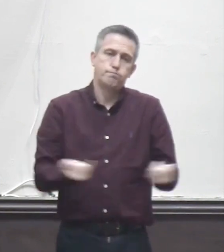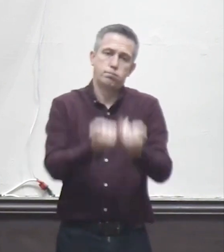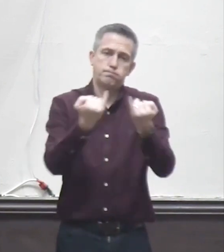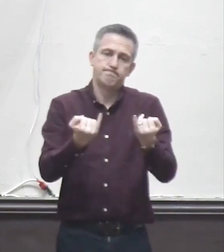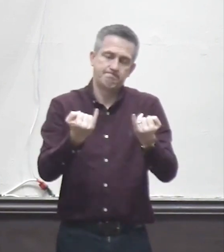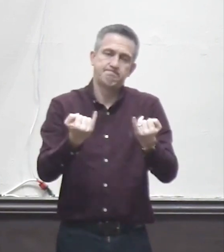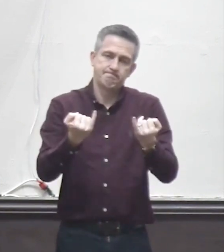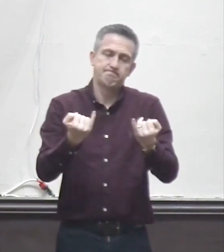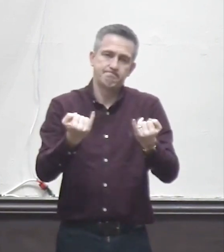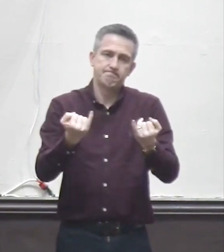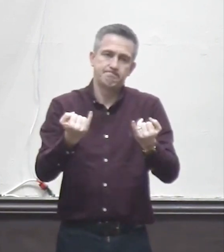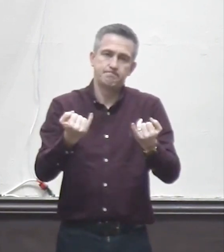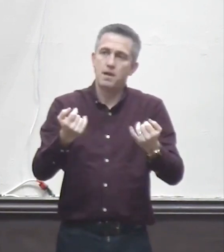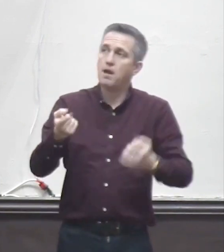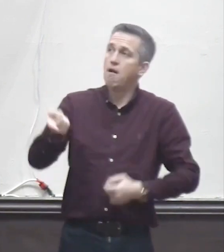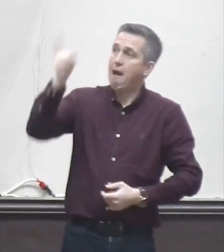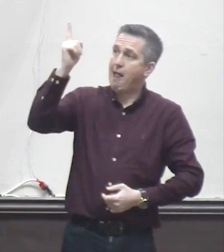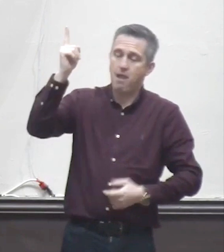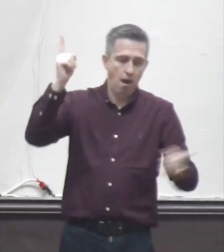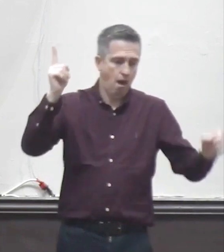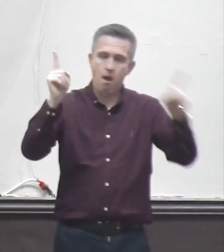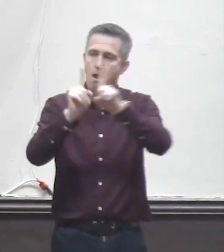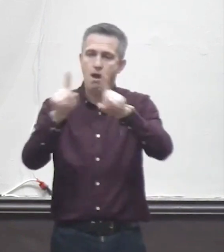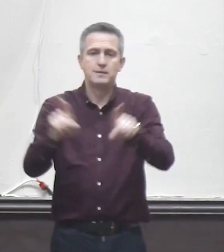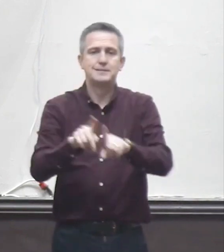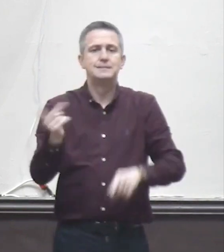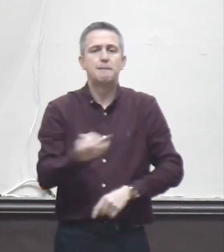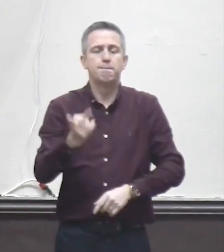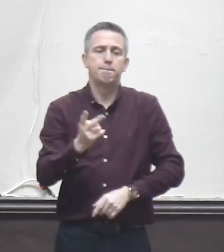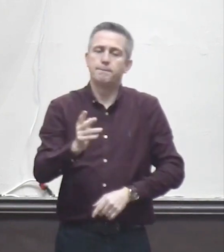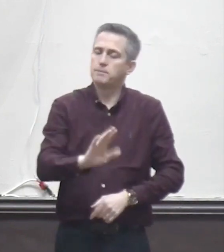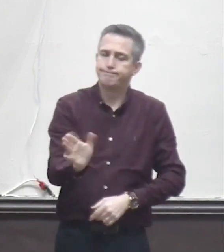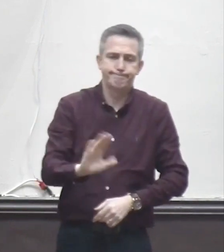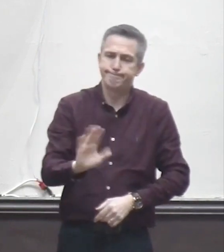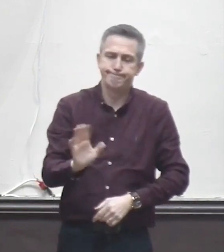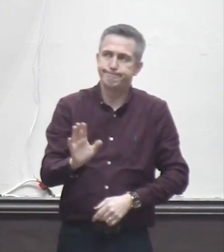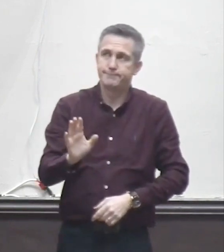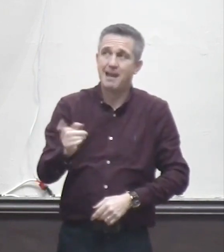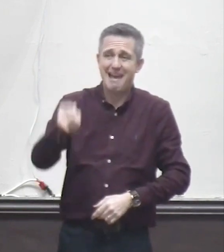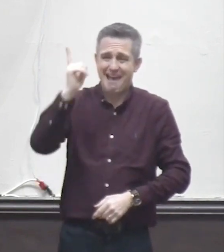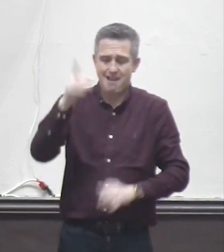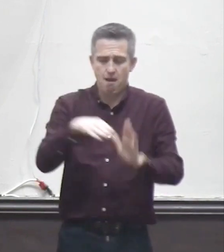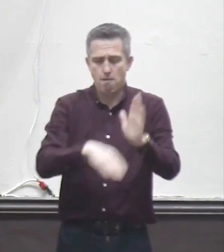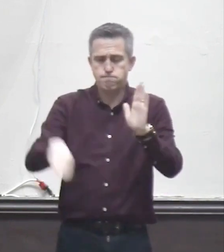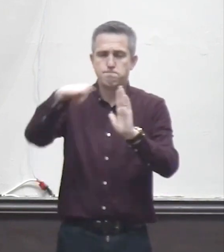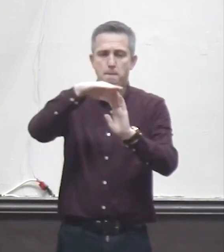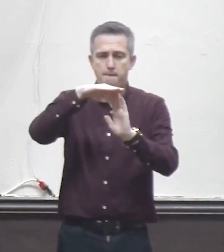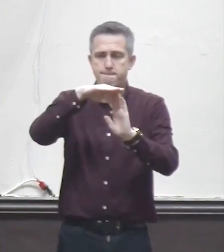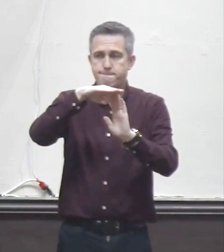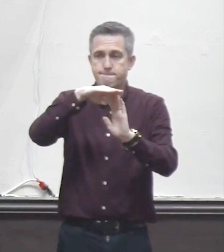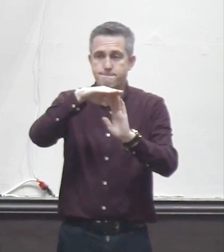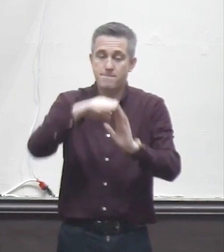We've associated a partner or someone like to Allah Azza wa Jal. And this is a grave sin. This is